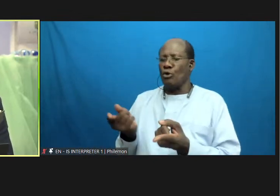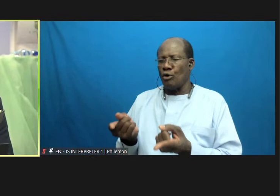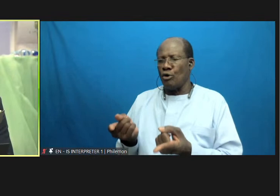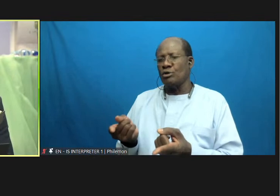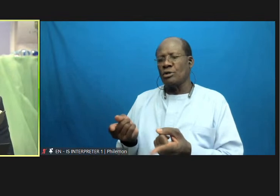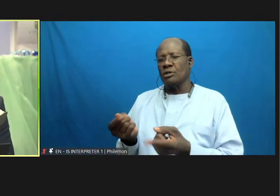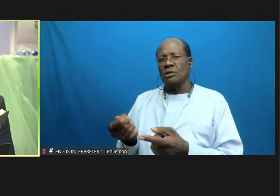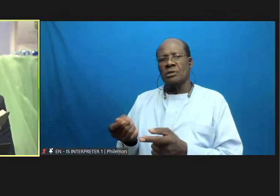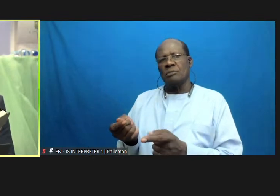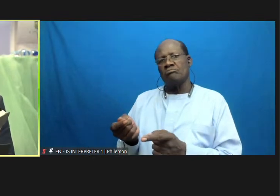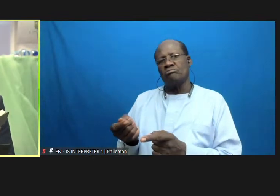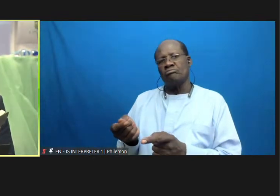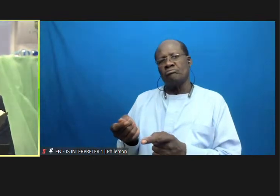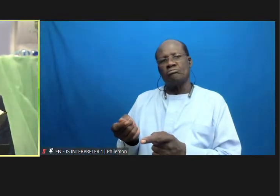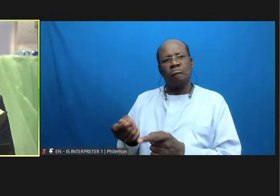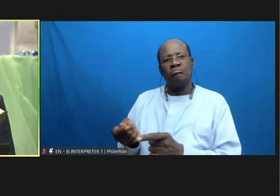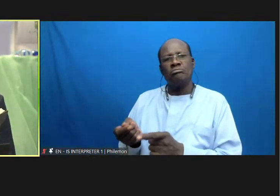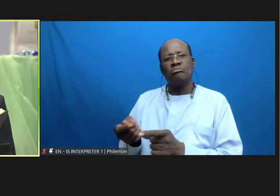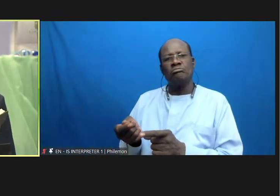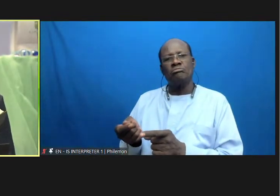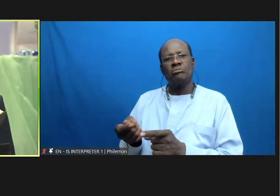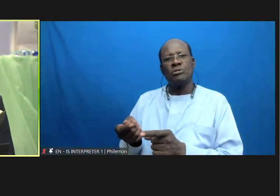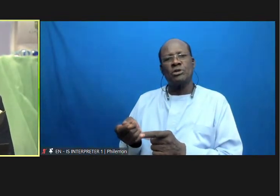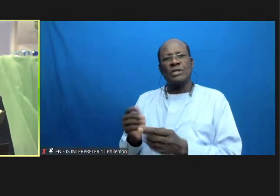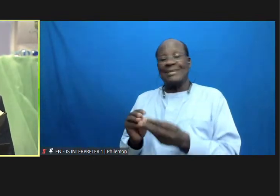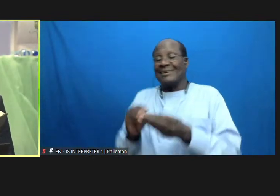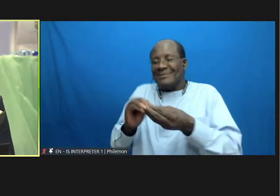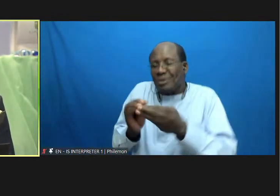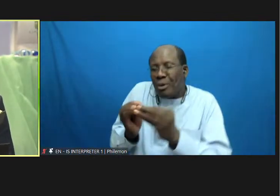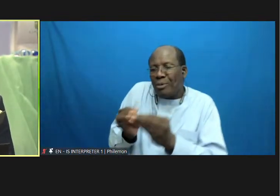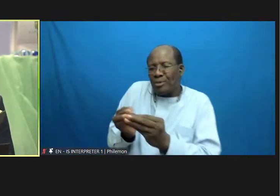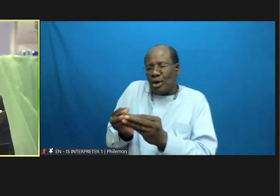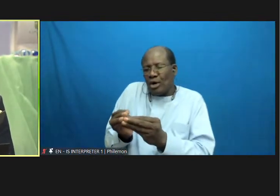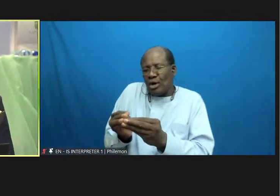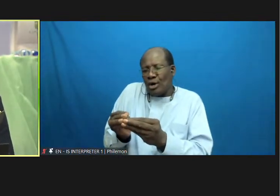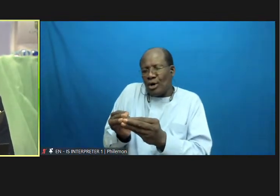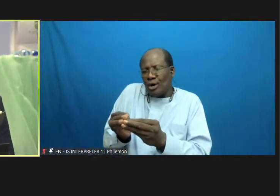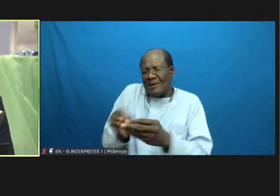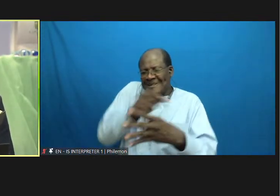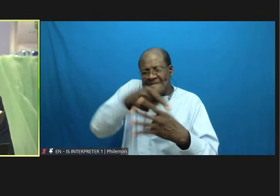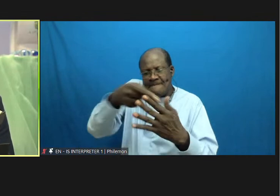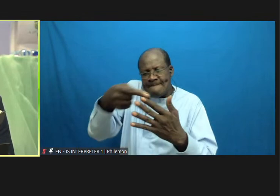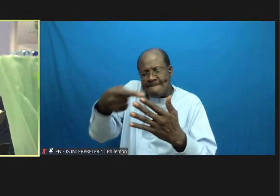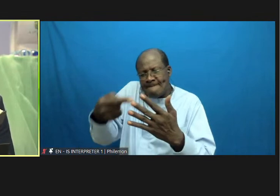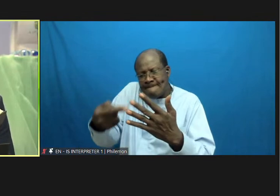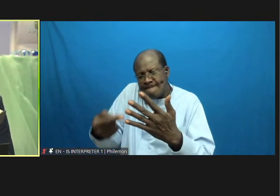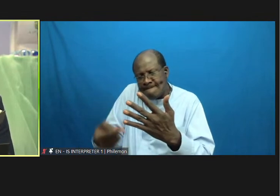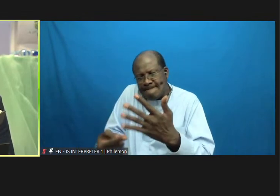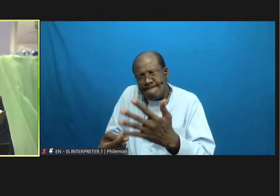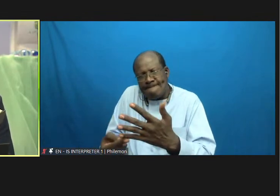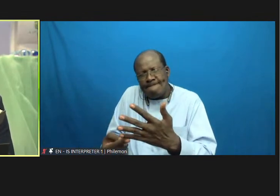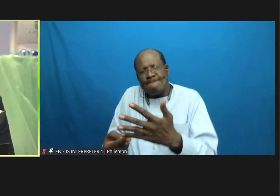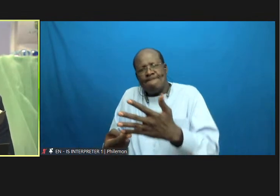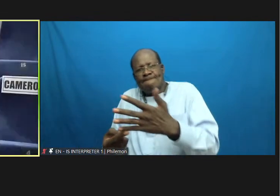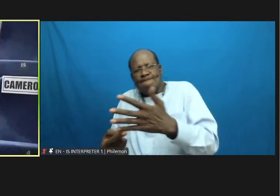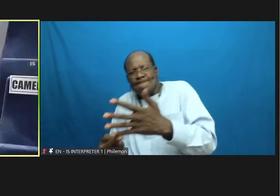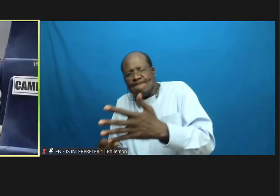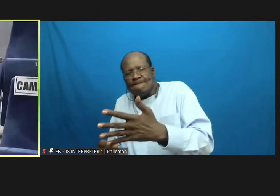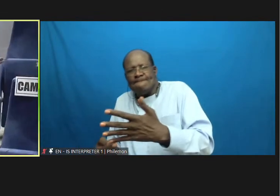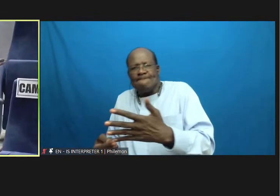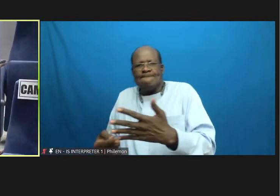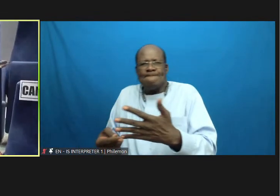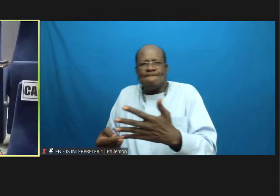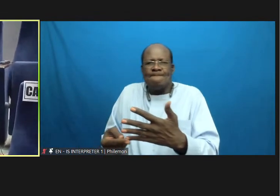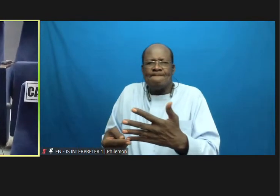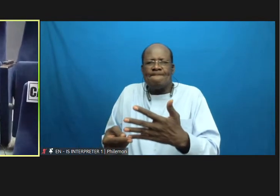And human rights is one of those other issues which is what is one of